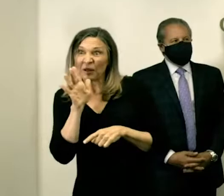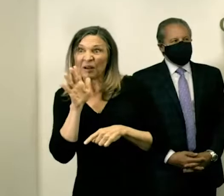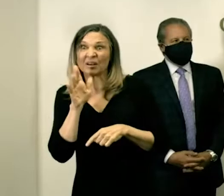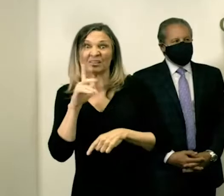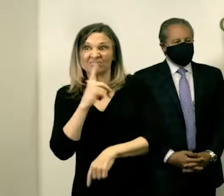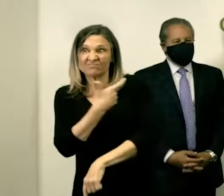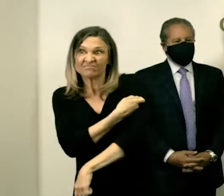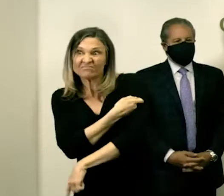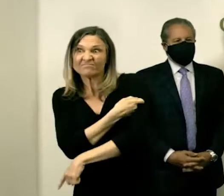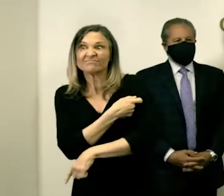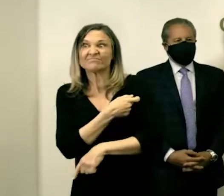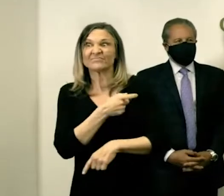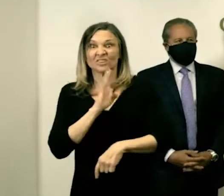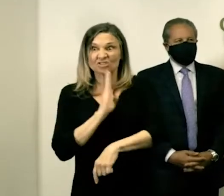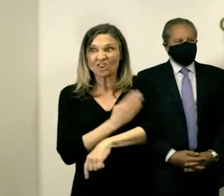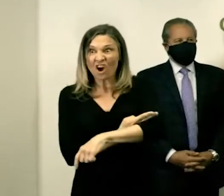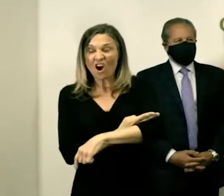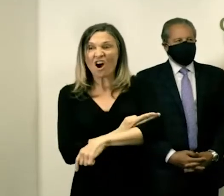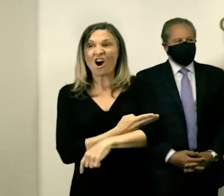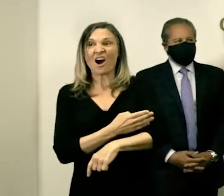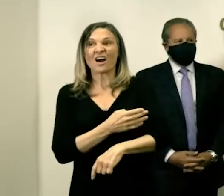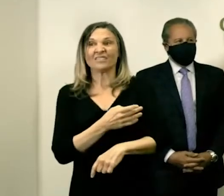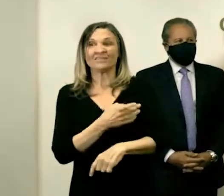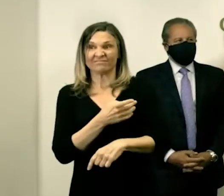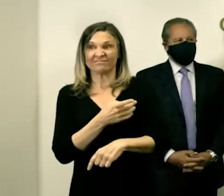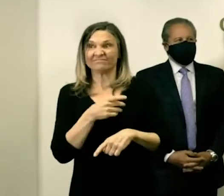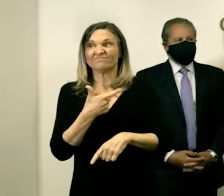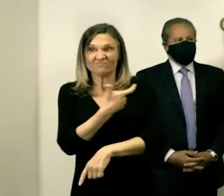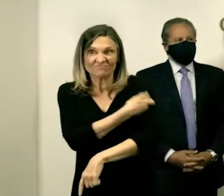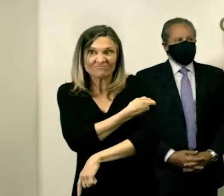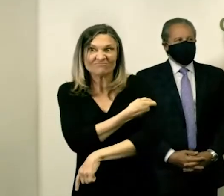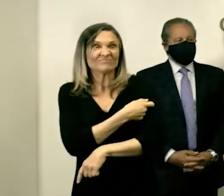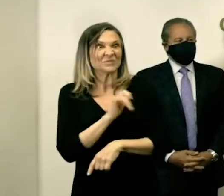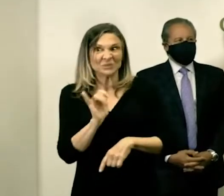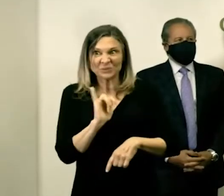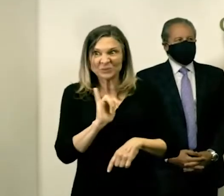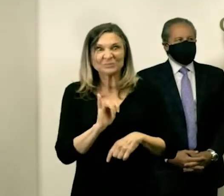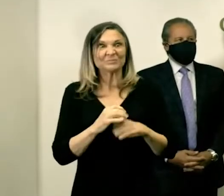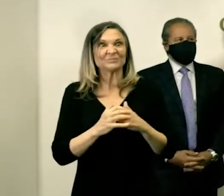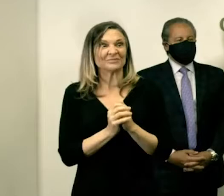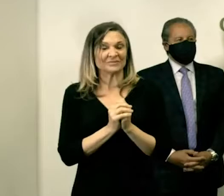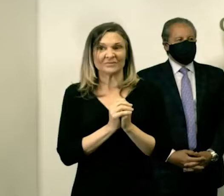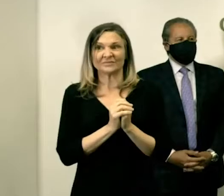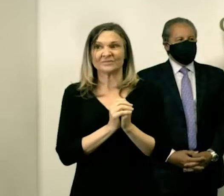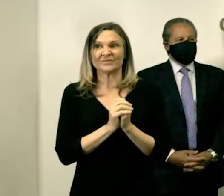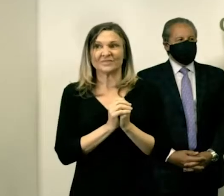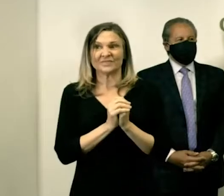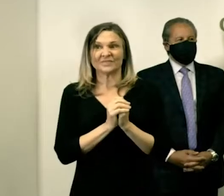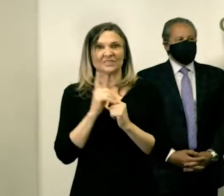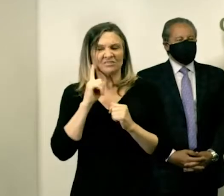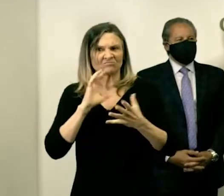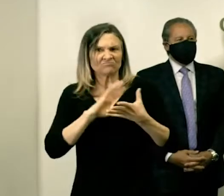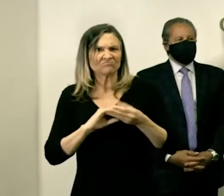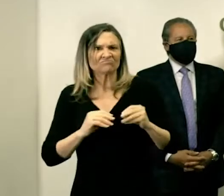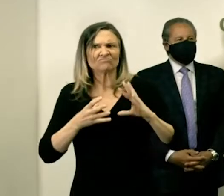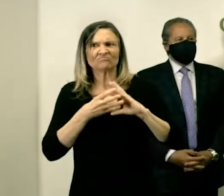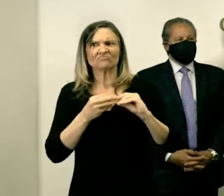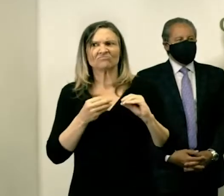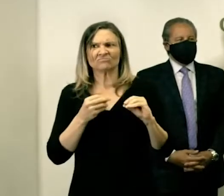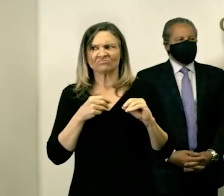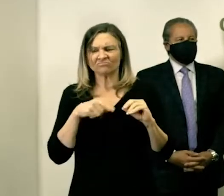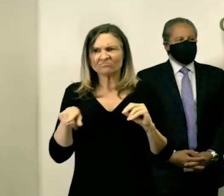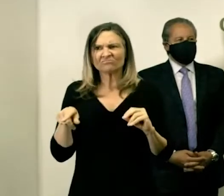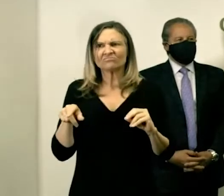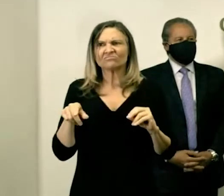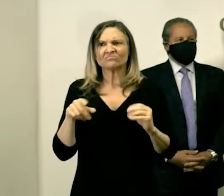vaccinated, and a daughter that was coming in to get vaccinated. We were hearing stories. You were kind enough to offer stories